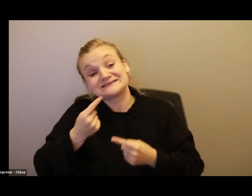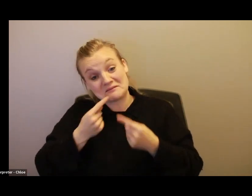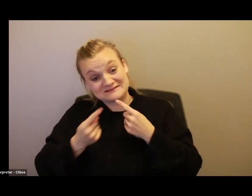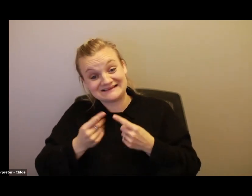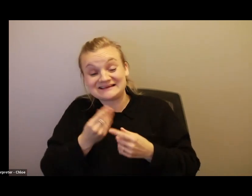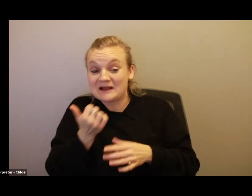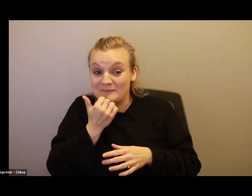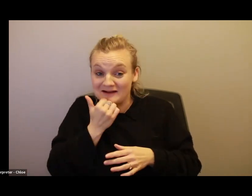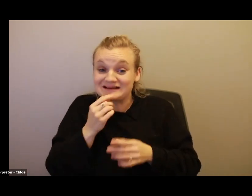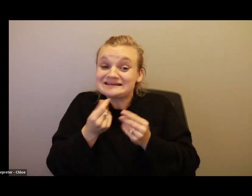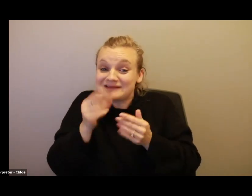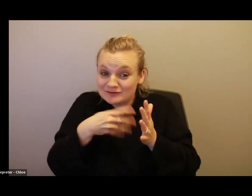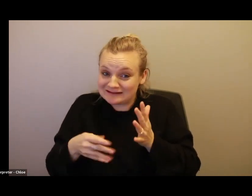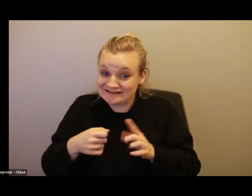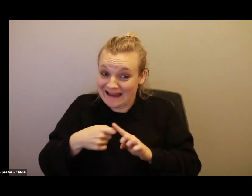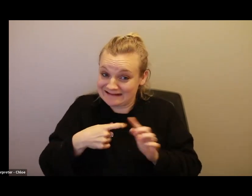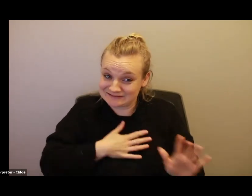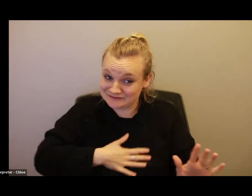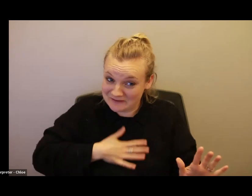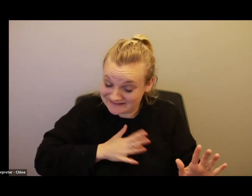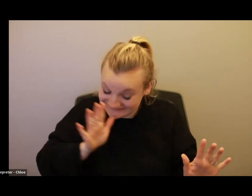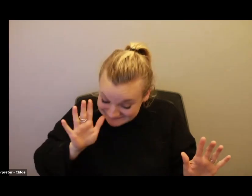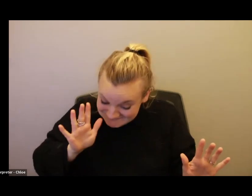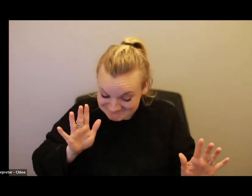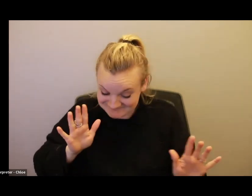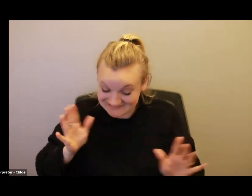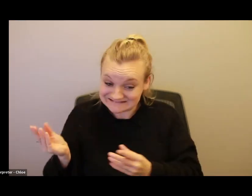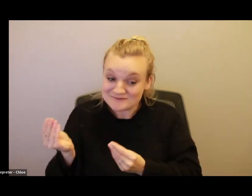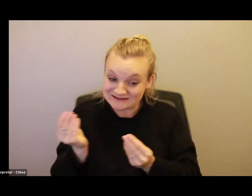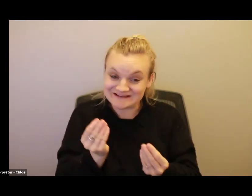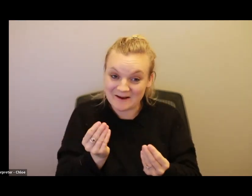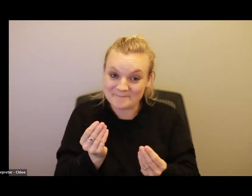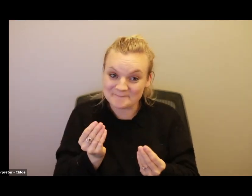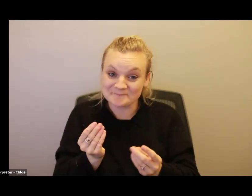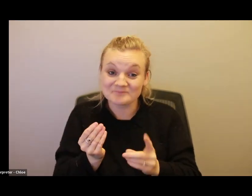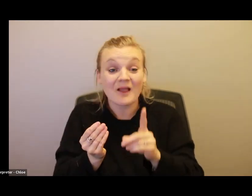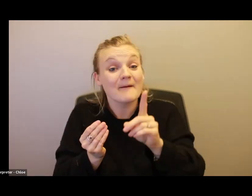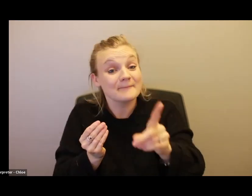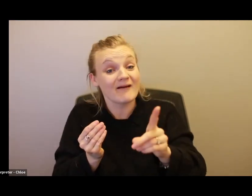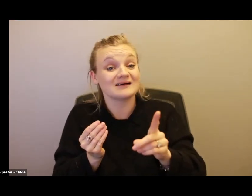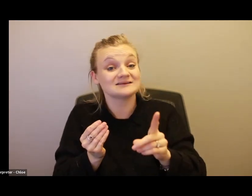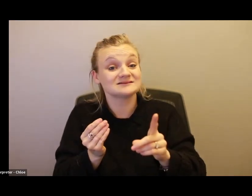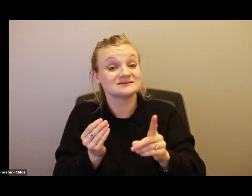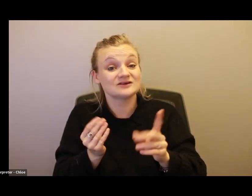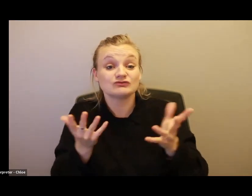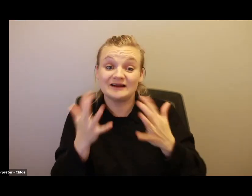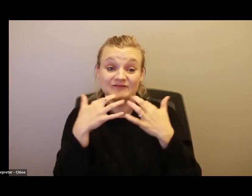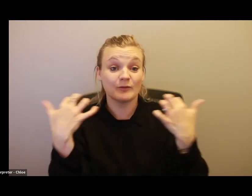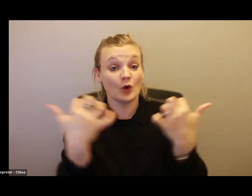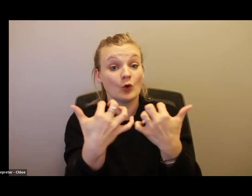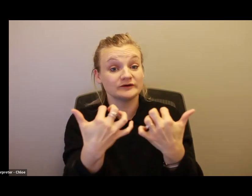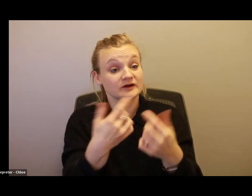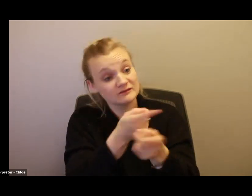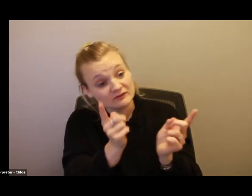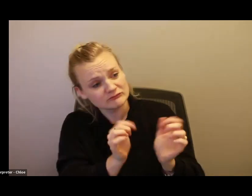and some graphs, Kate. So, but actually asking just from the audience what